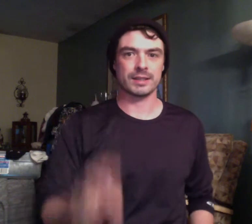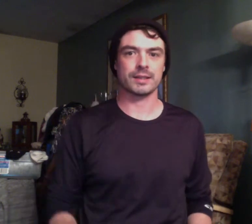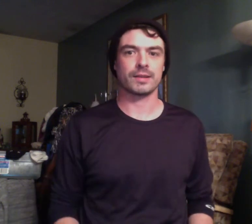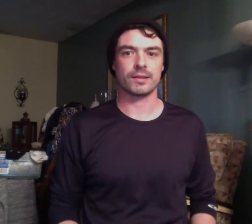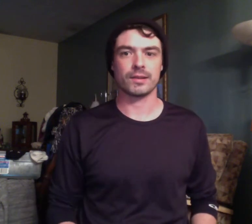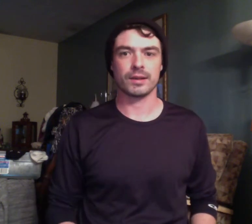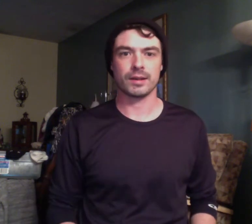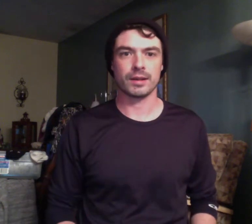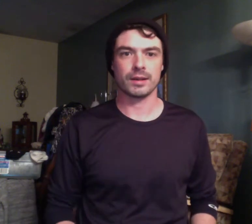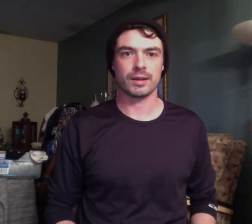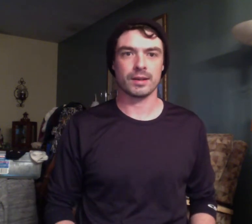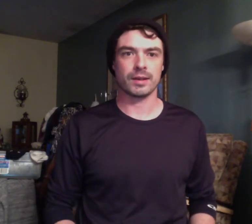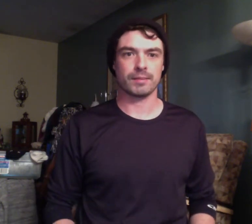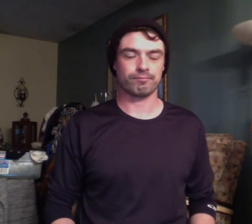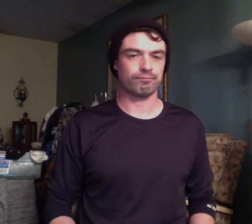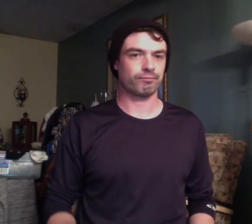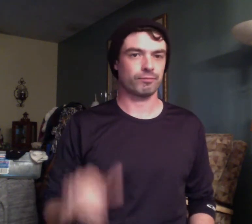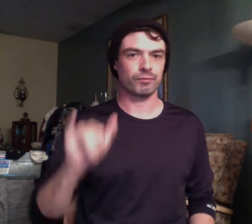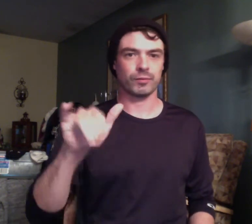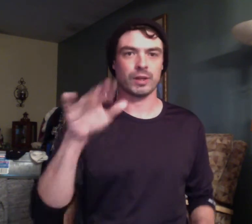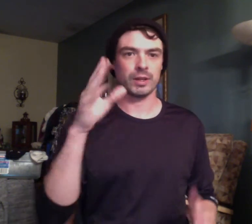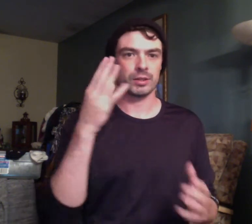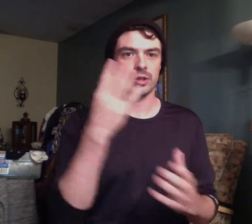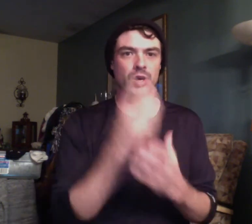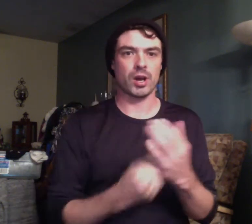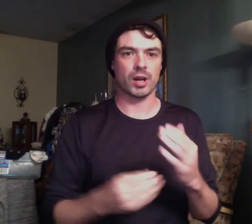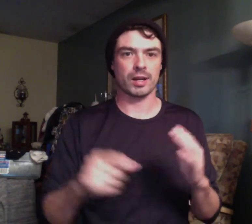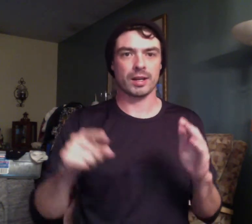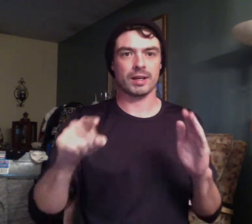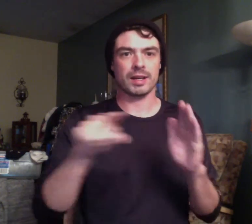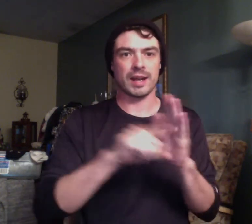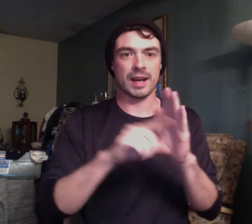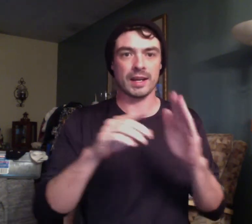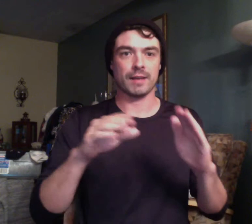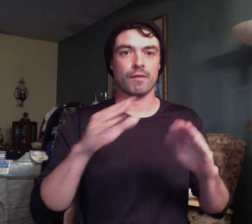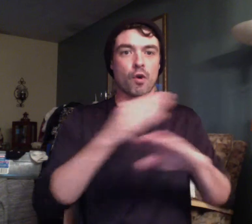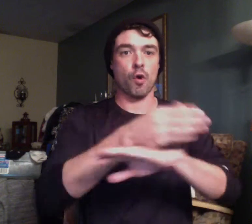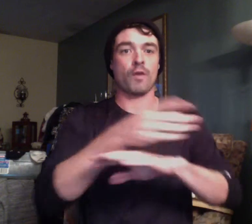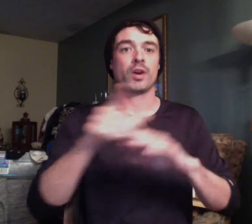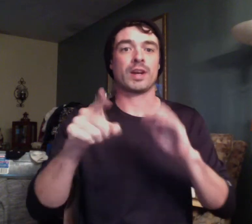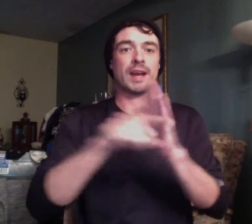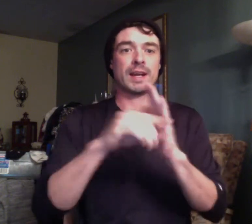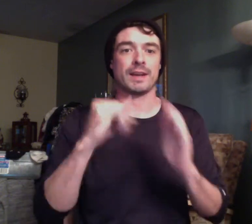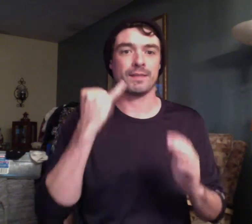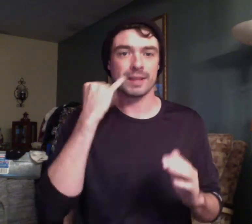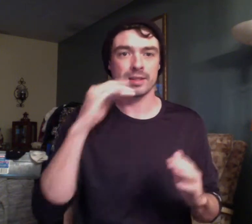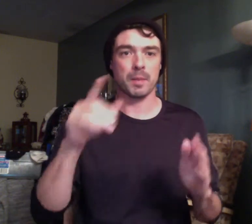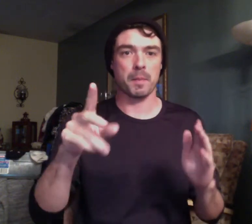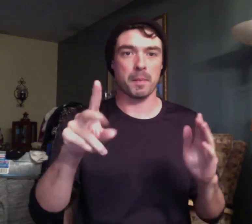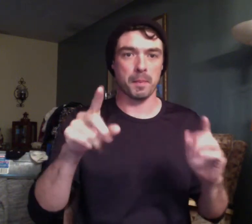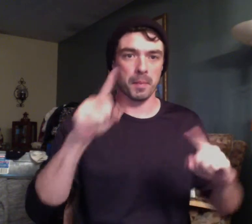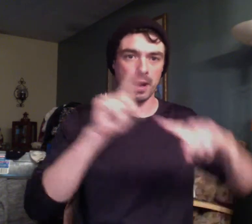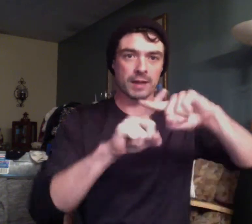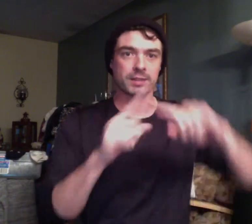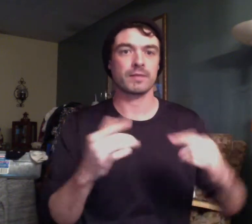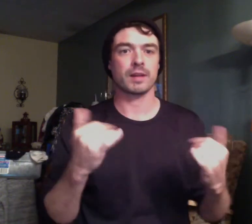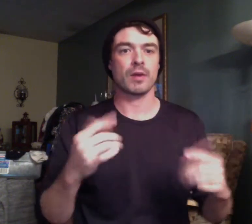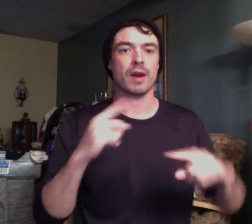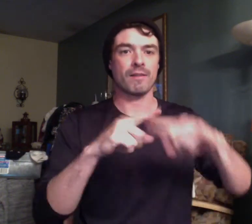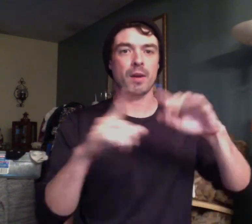And that'll be gone, right? Negative over negative is positive. And here I have a positive divided by a negative, which is a negative.